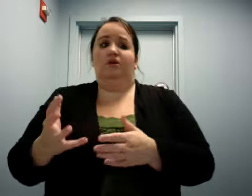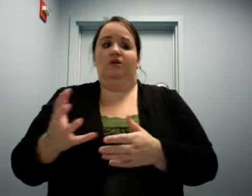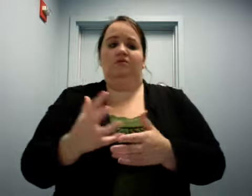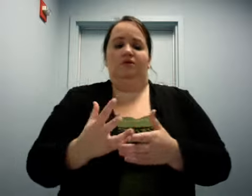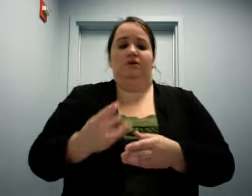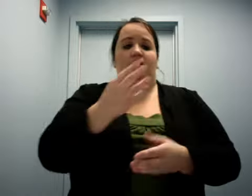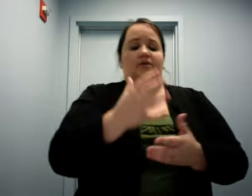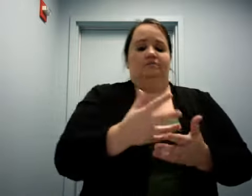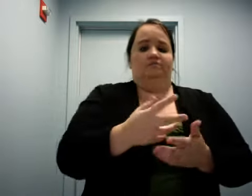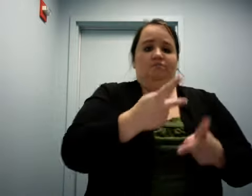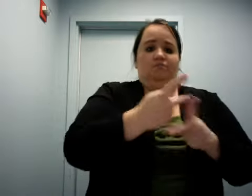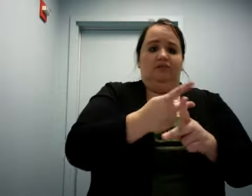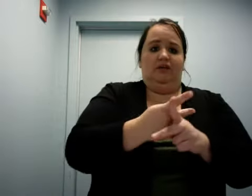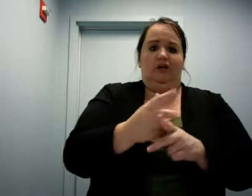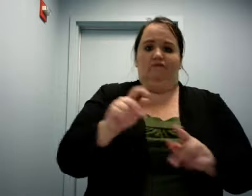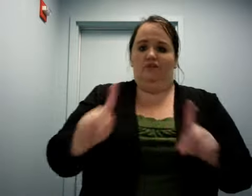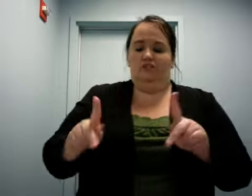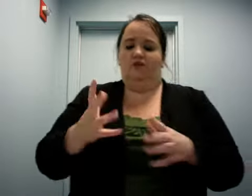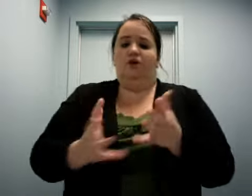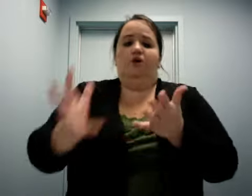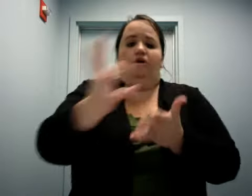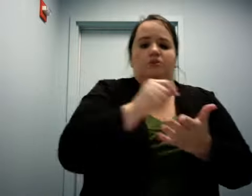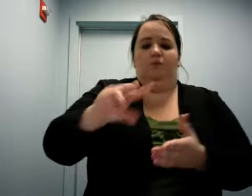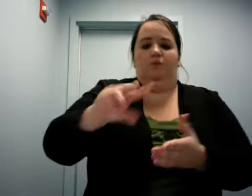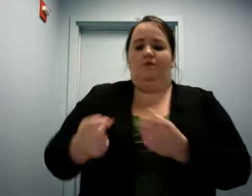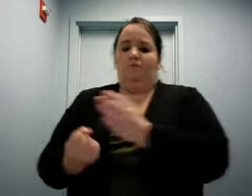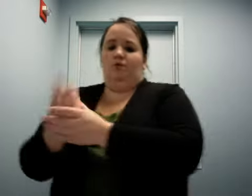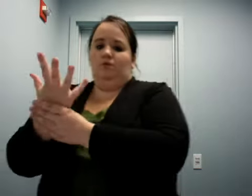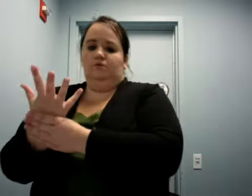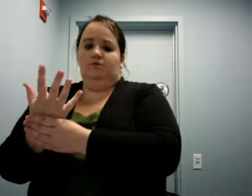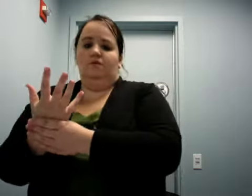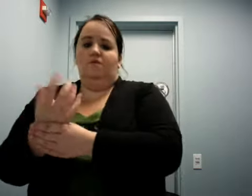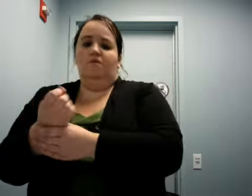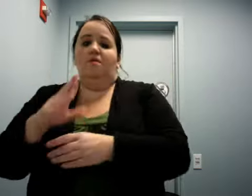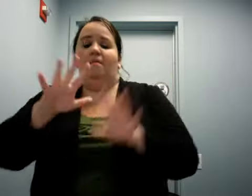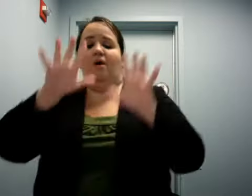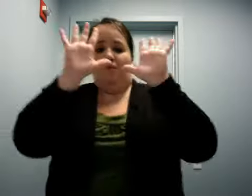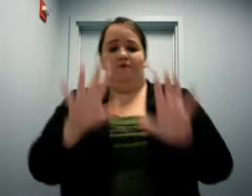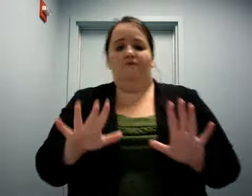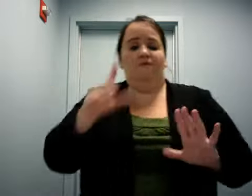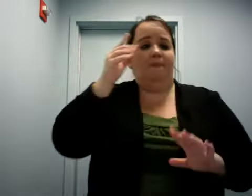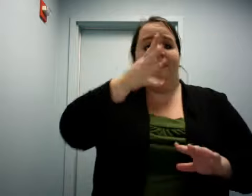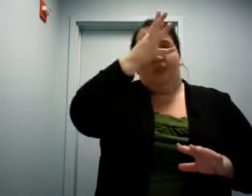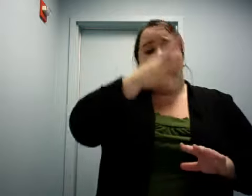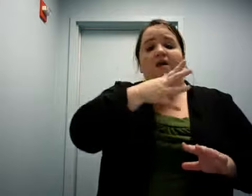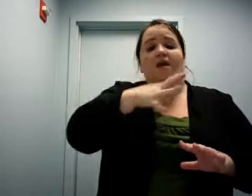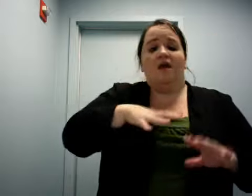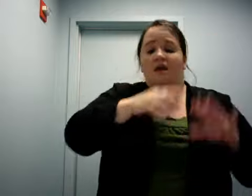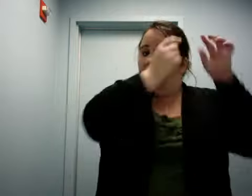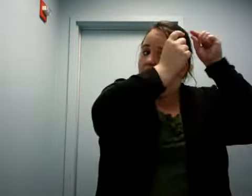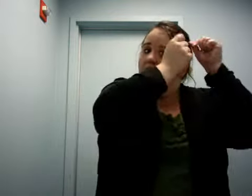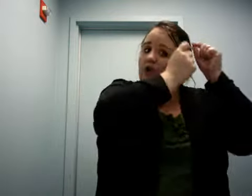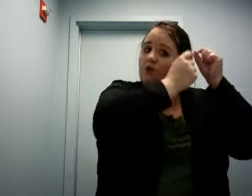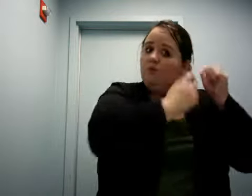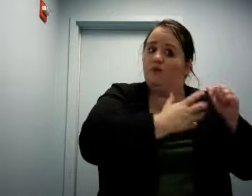What if my roommate knew about my wonderfully ambitious hair braider who has just started her own business selling hair extensions? Or about